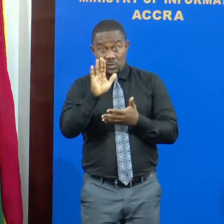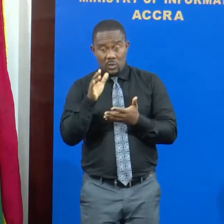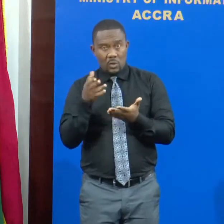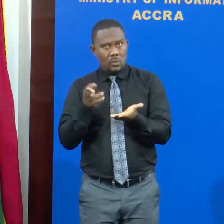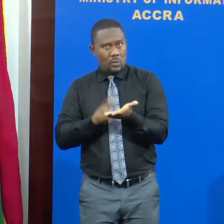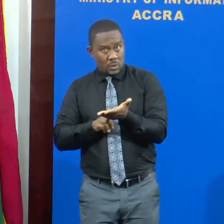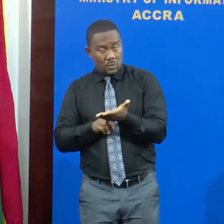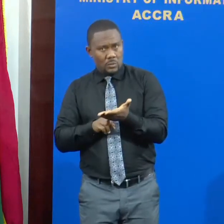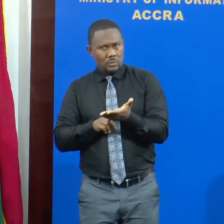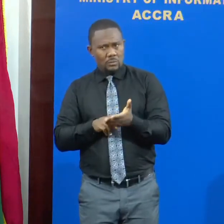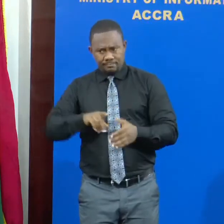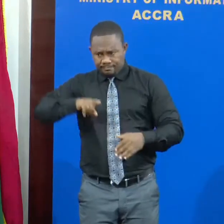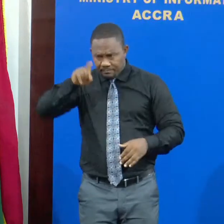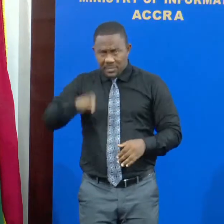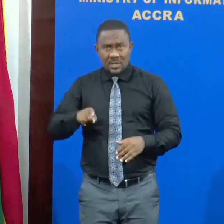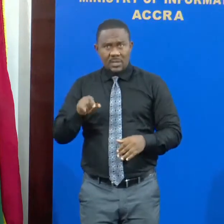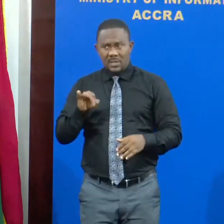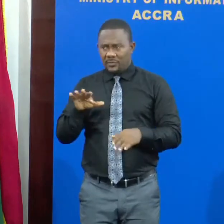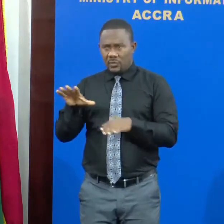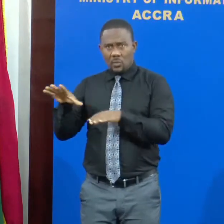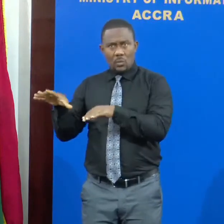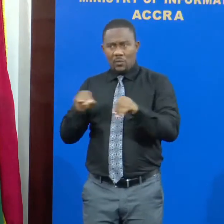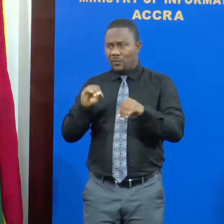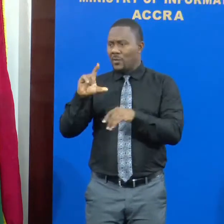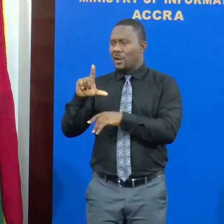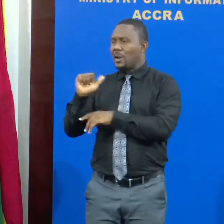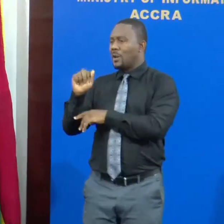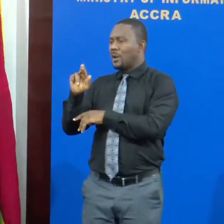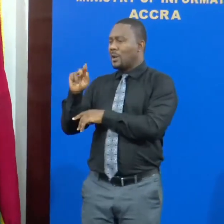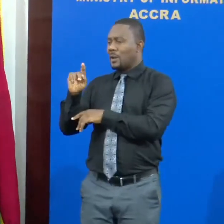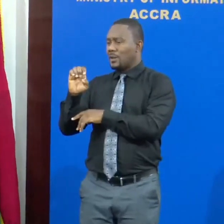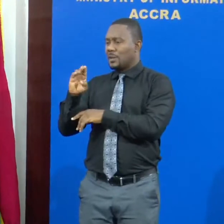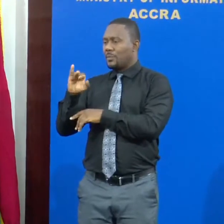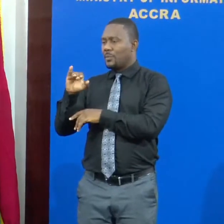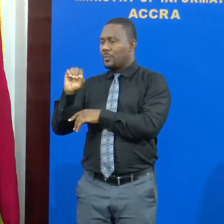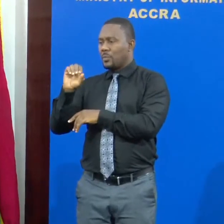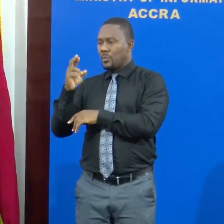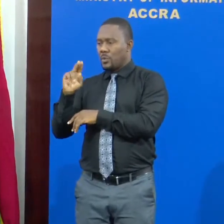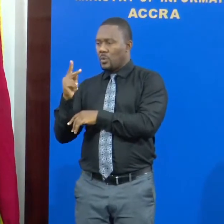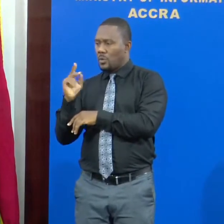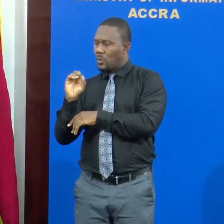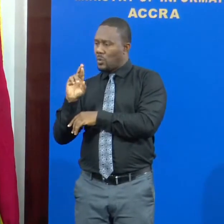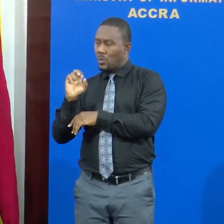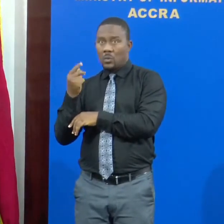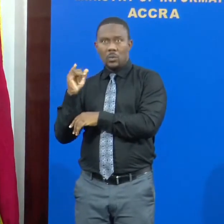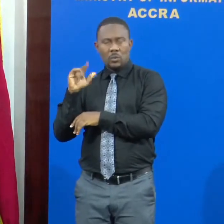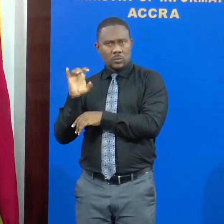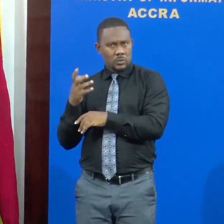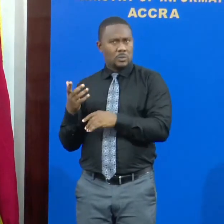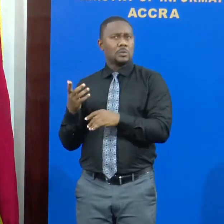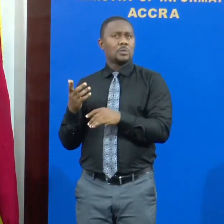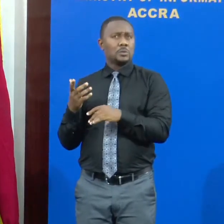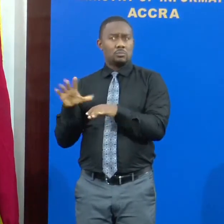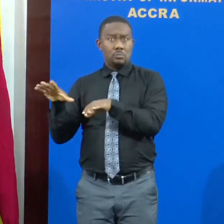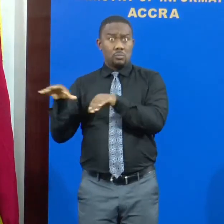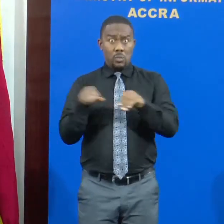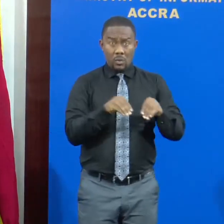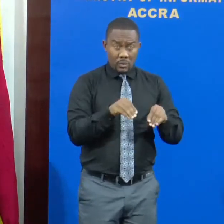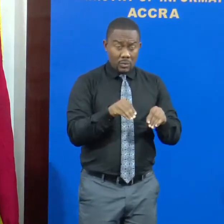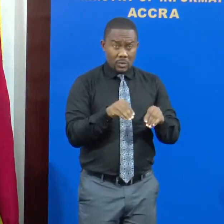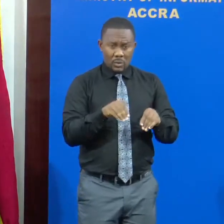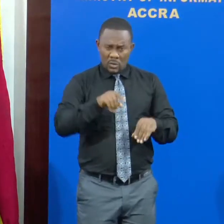do, if you move from Latabia Koshi to Cantonments, you must inform the NIA